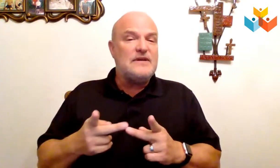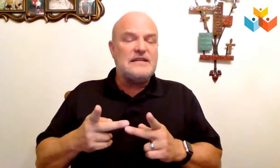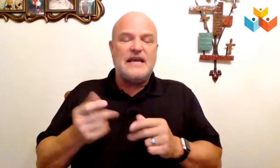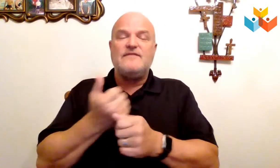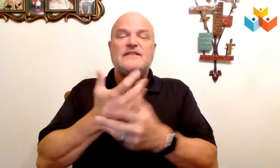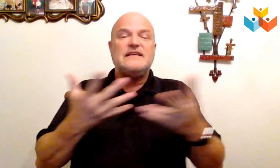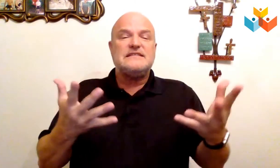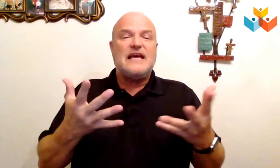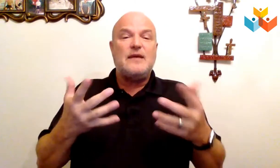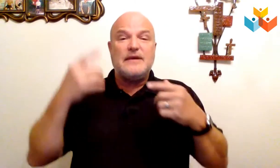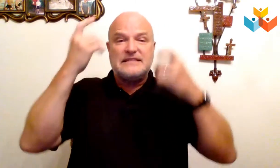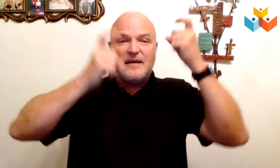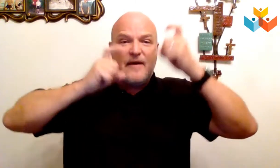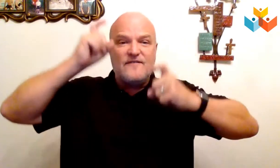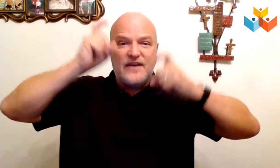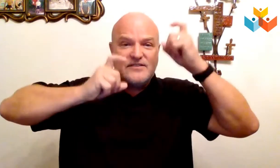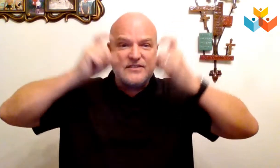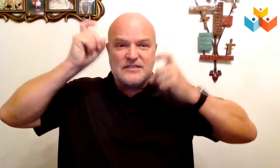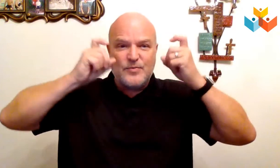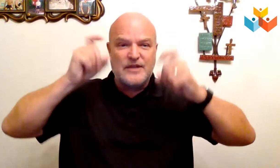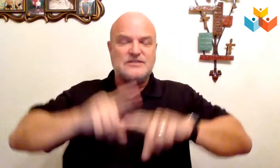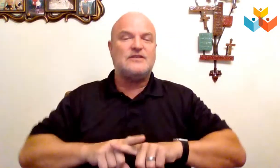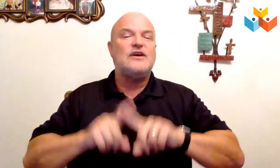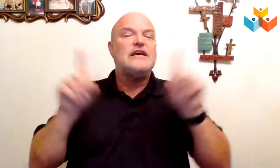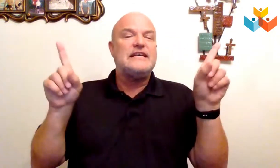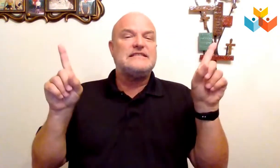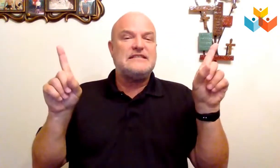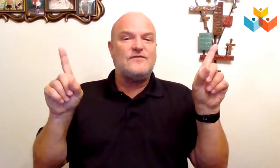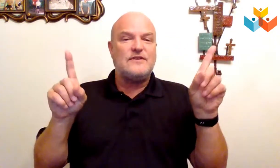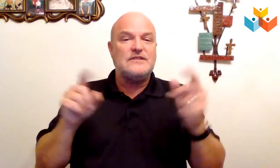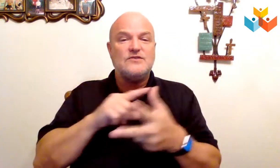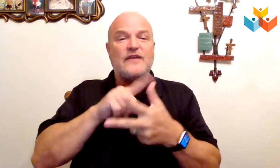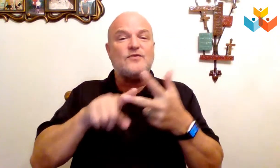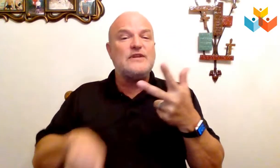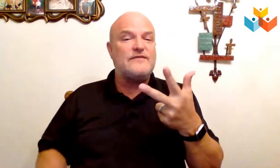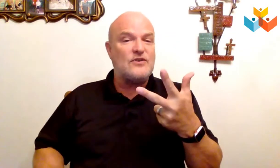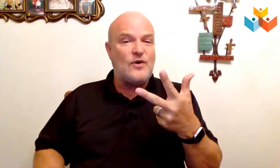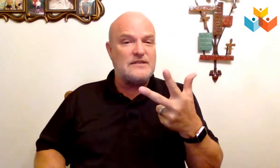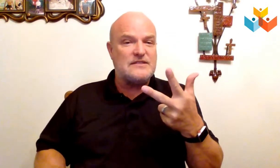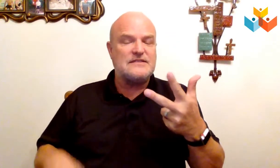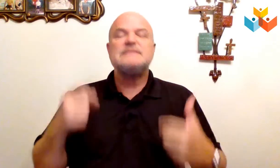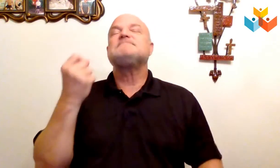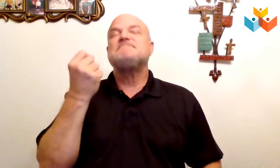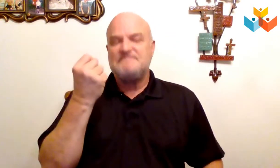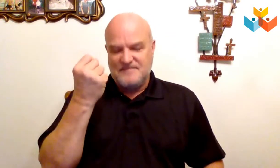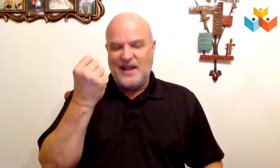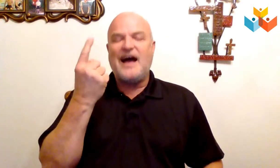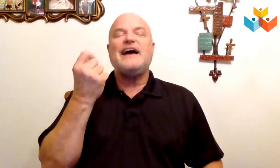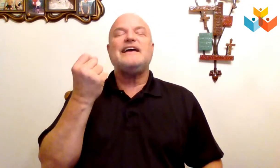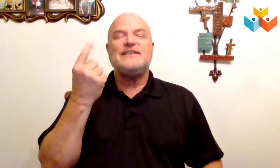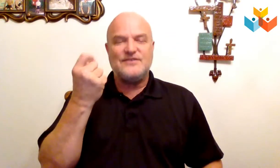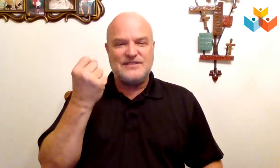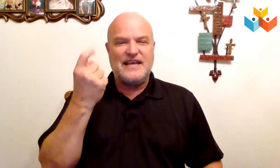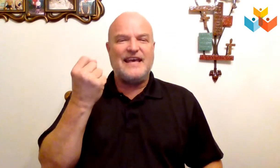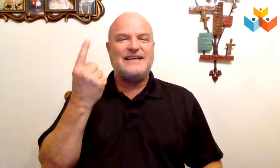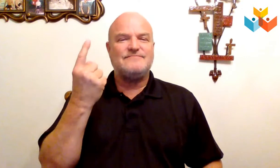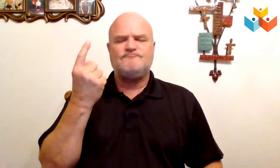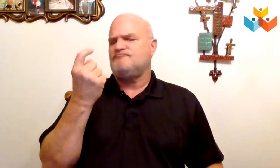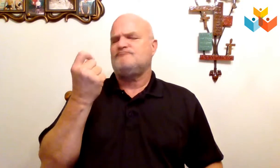the same placement. Everything's the same except my facial expression is different. So I had 3 different